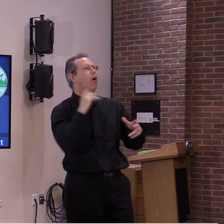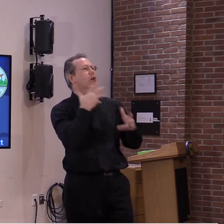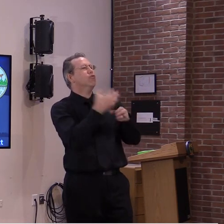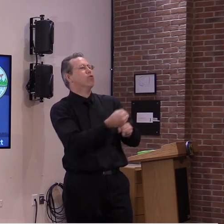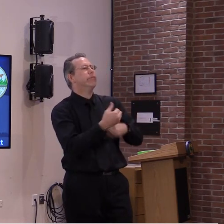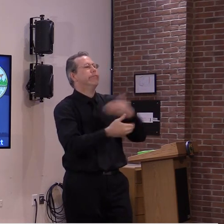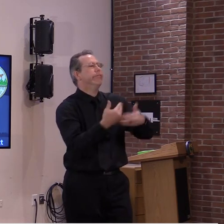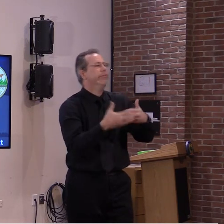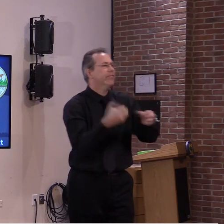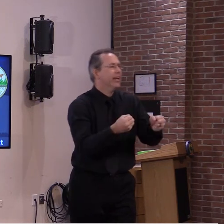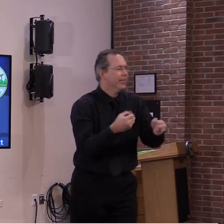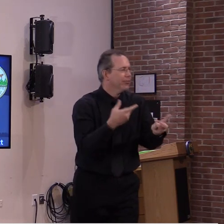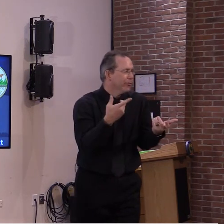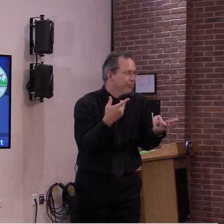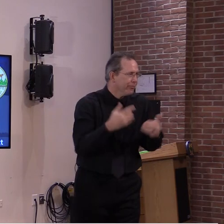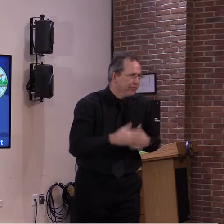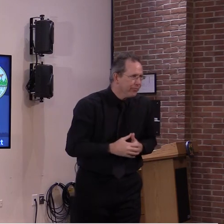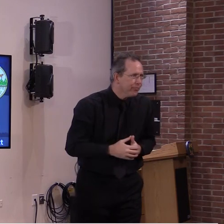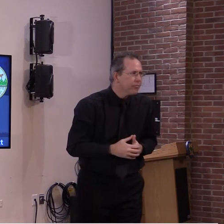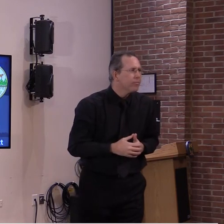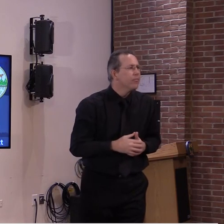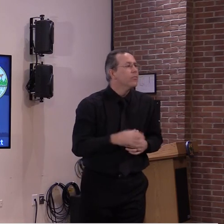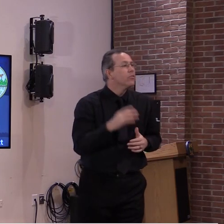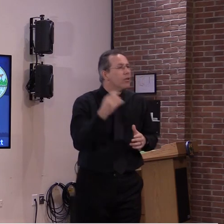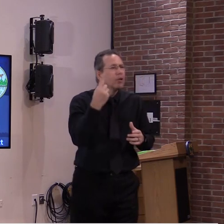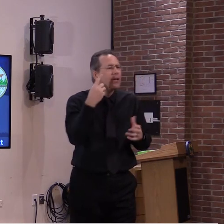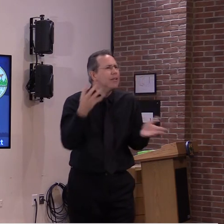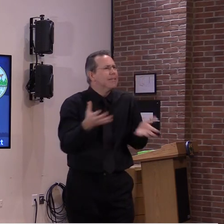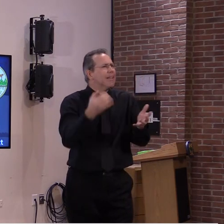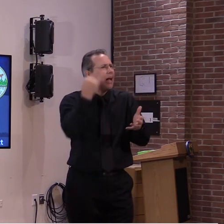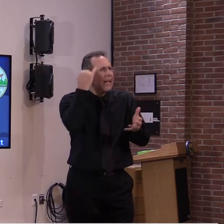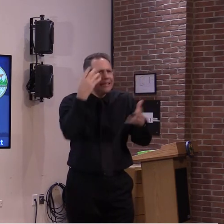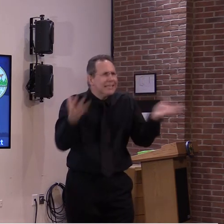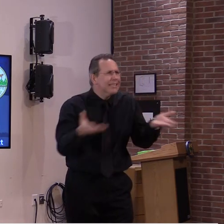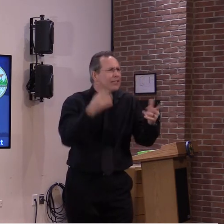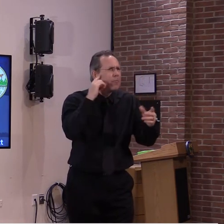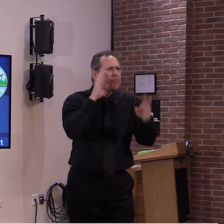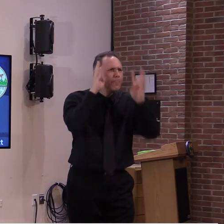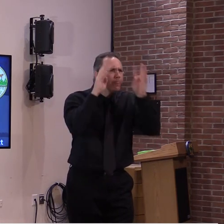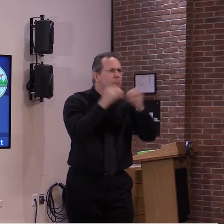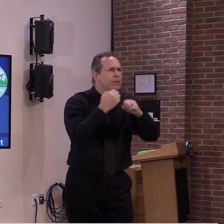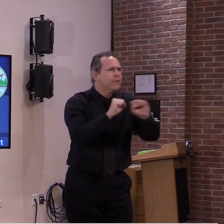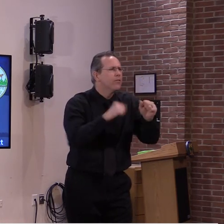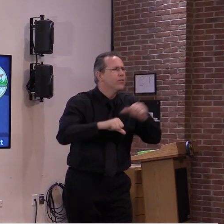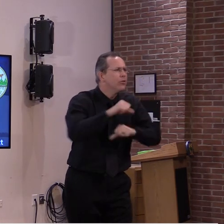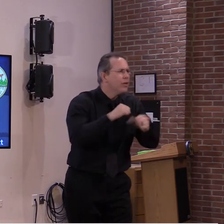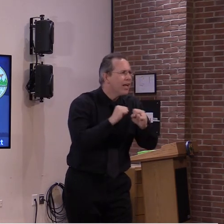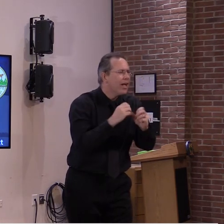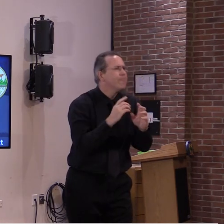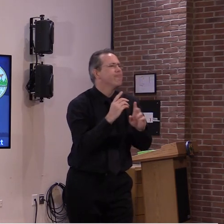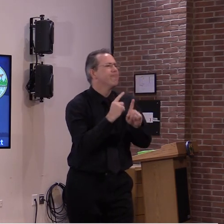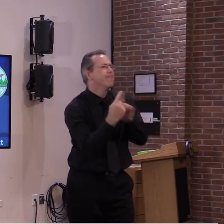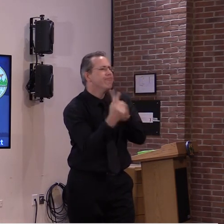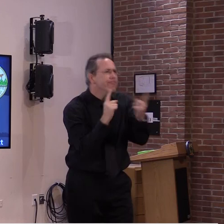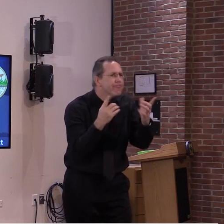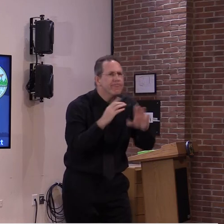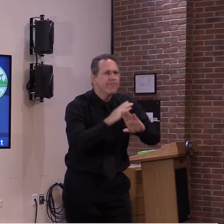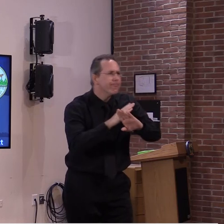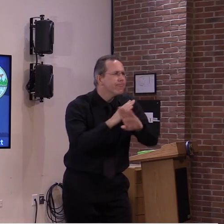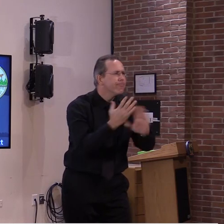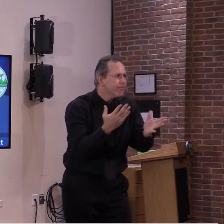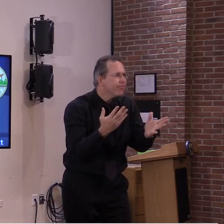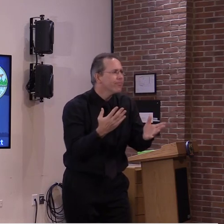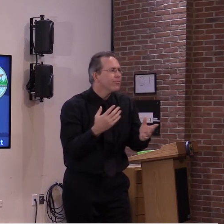comfortable at the times we're in, and I think the best we can do in the public health enterprise and